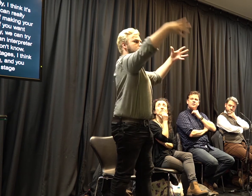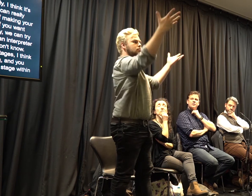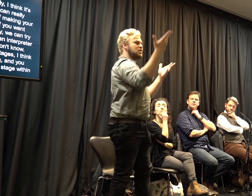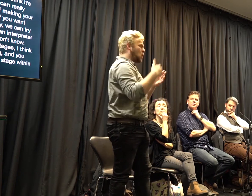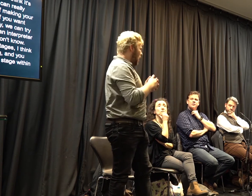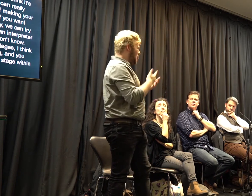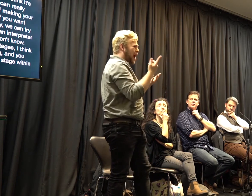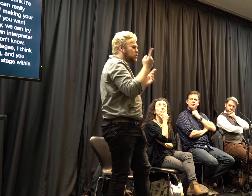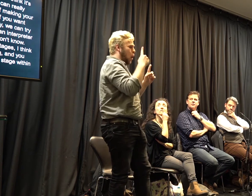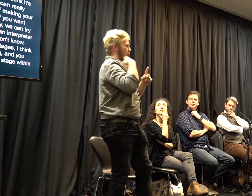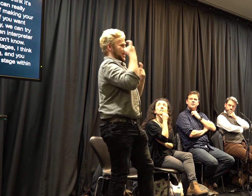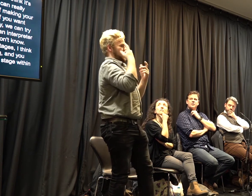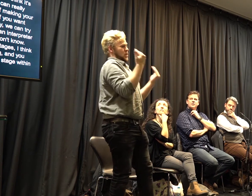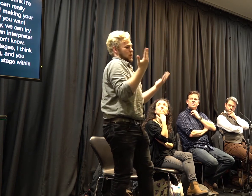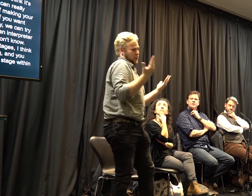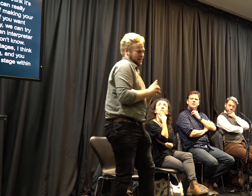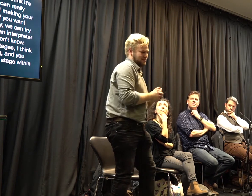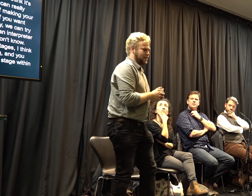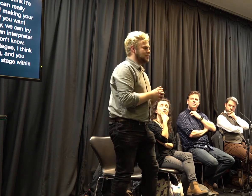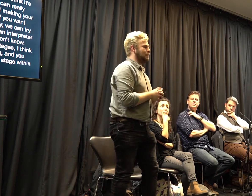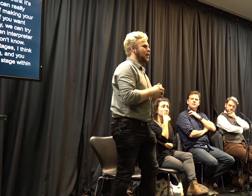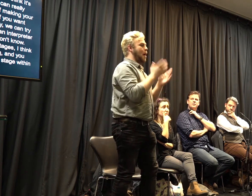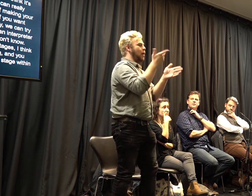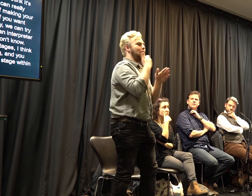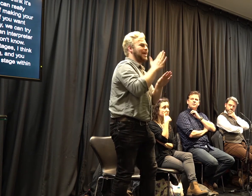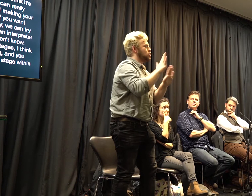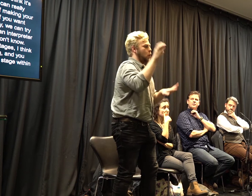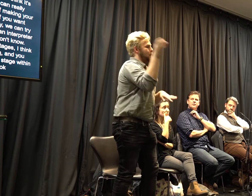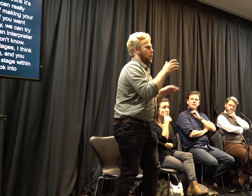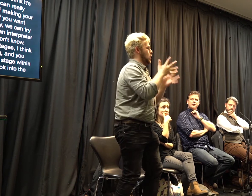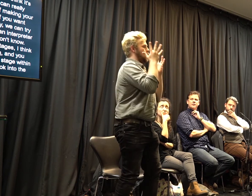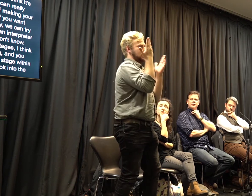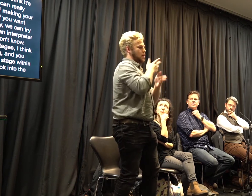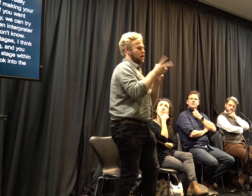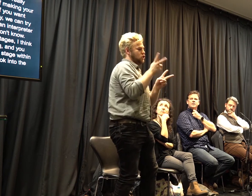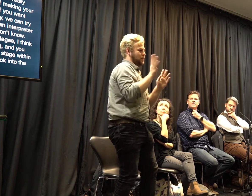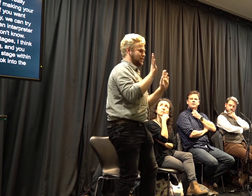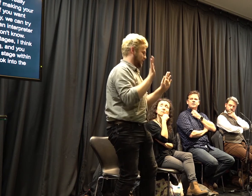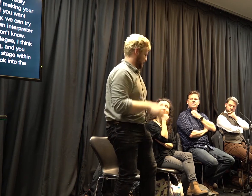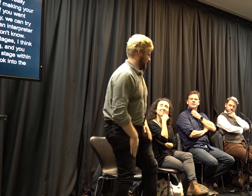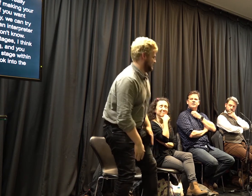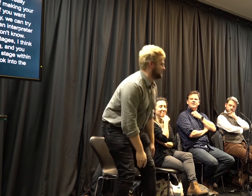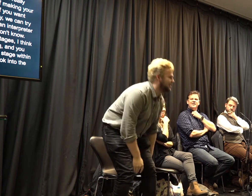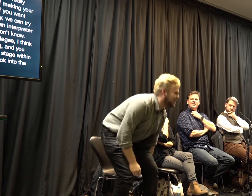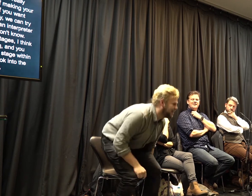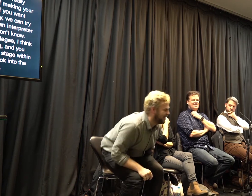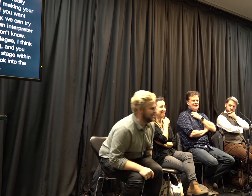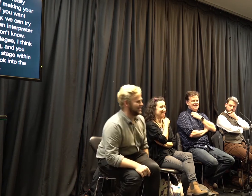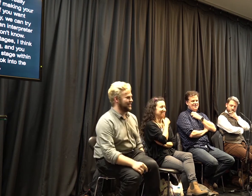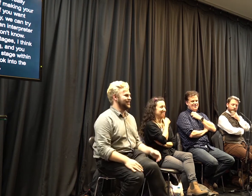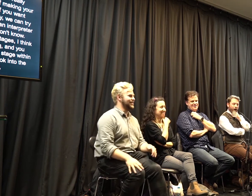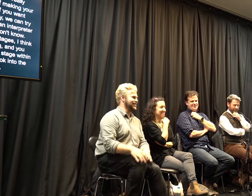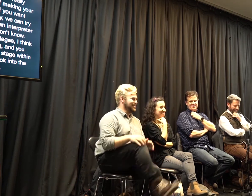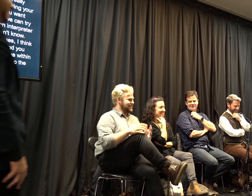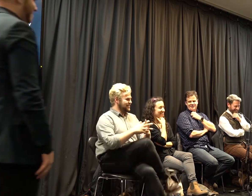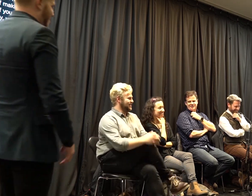to look into the accessibility options. That would be my only suggestion off the top of my head. But please don't employ glow-in-the-dark